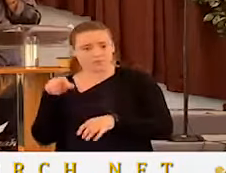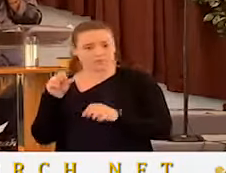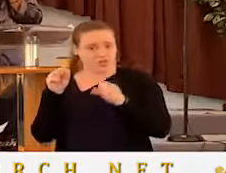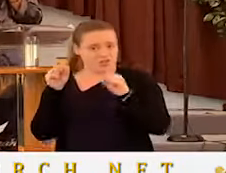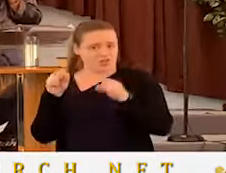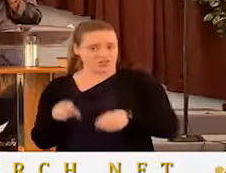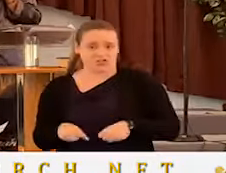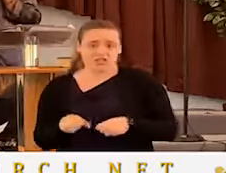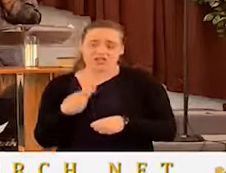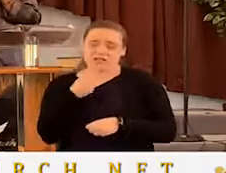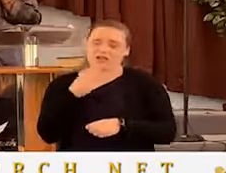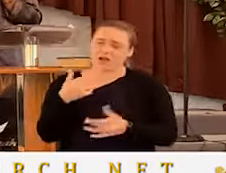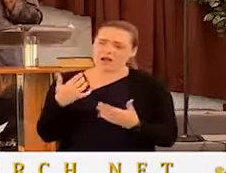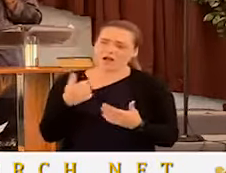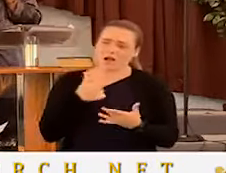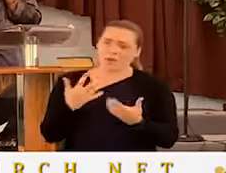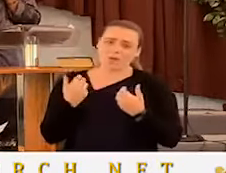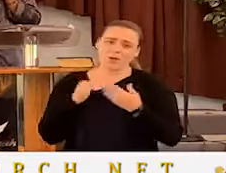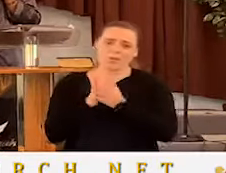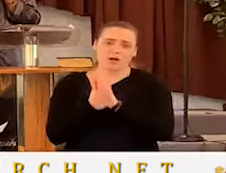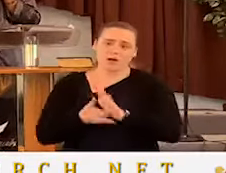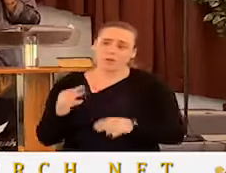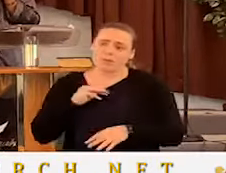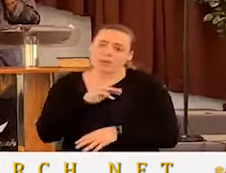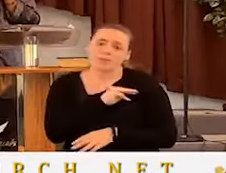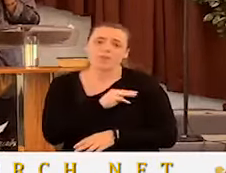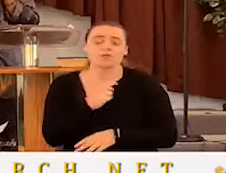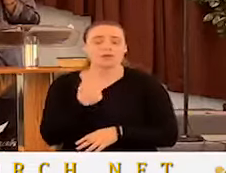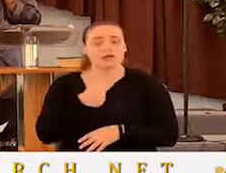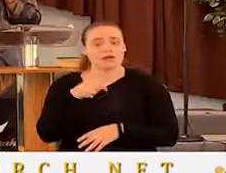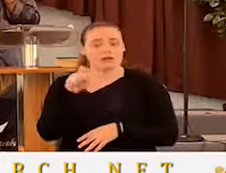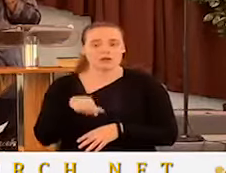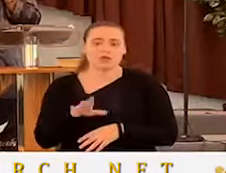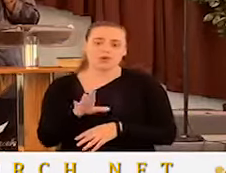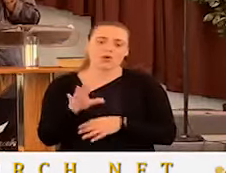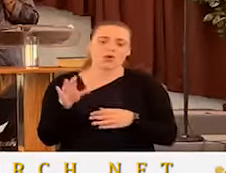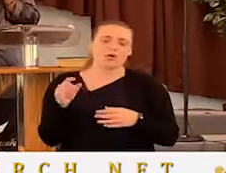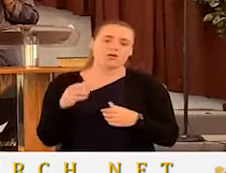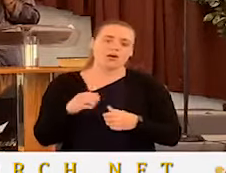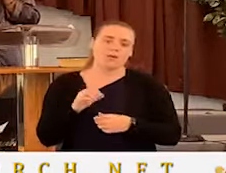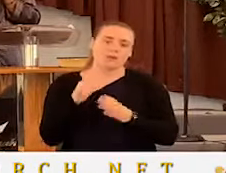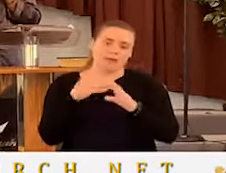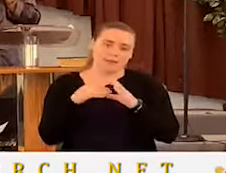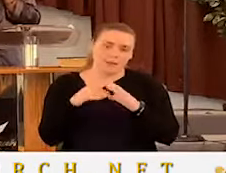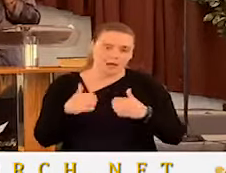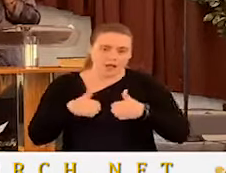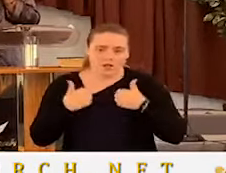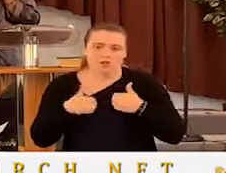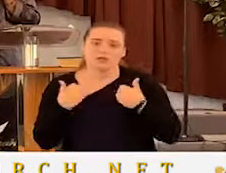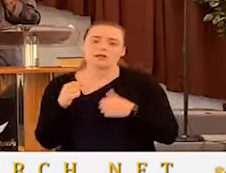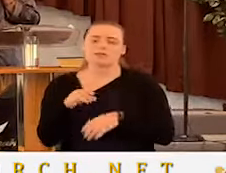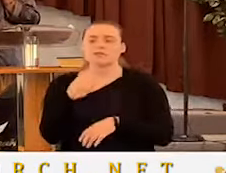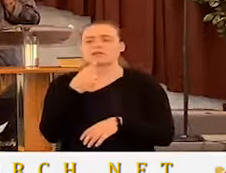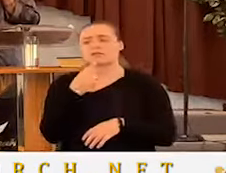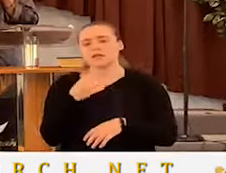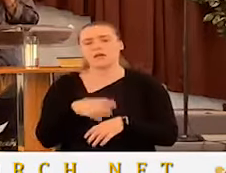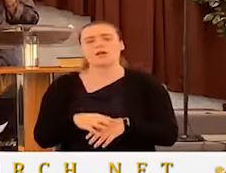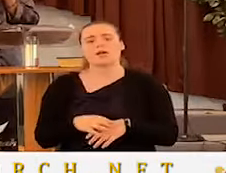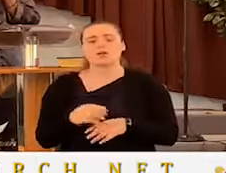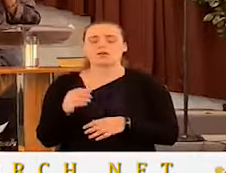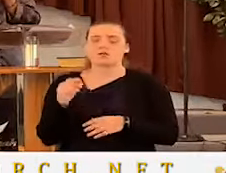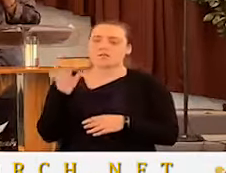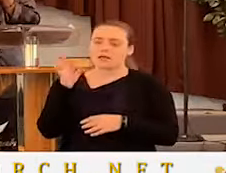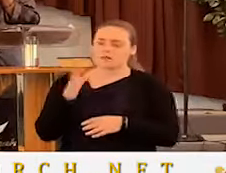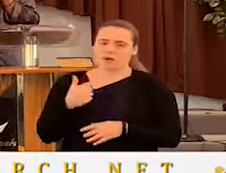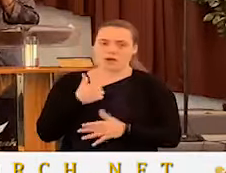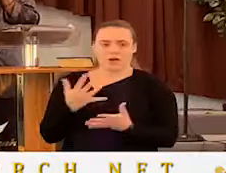and your address, your email address. And I want you to tell me, say, Pastor, I want to be your online member. I want to be that online member. I want